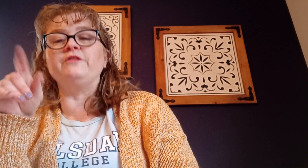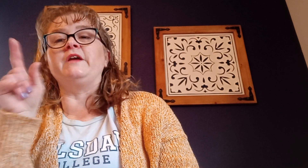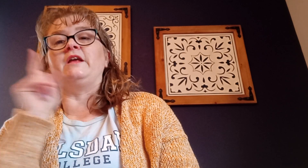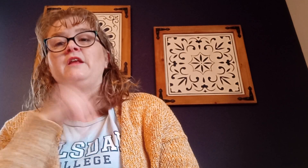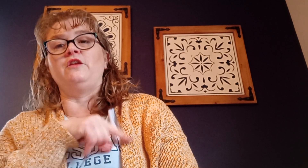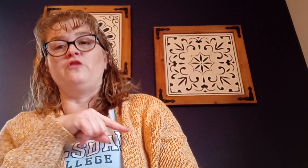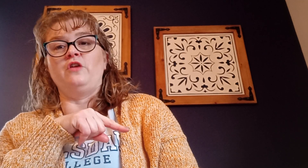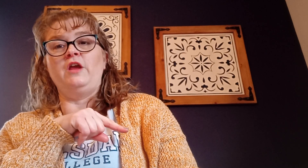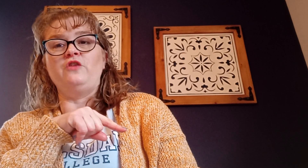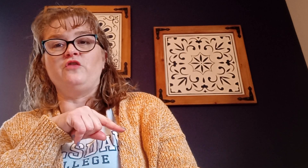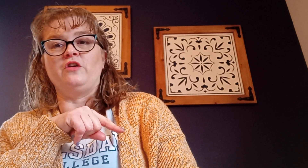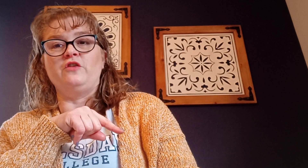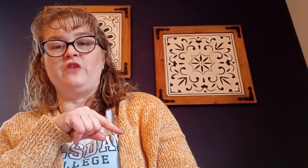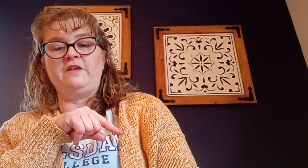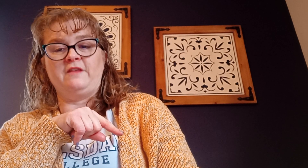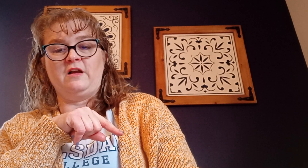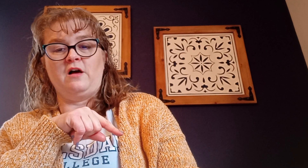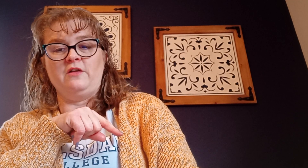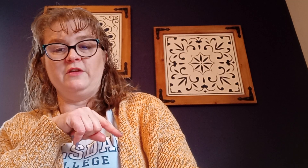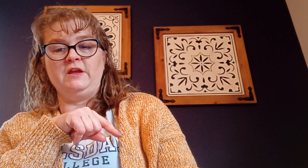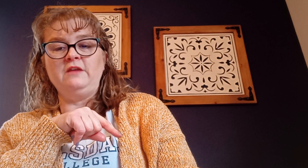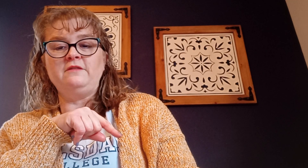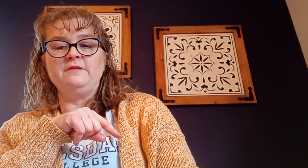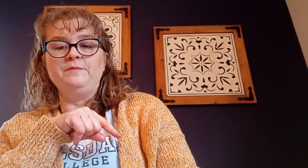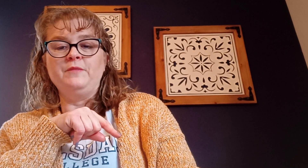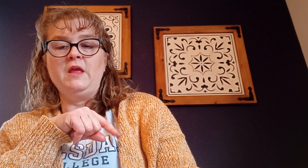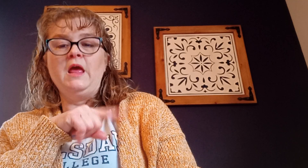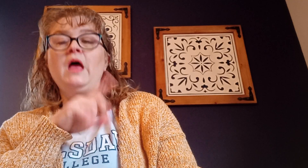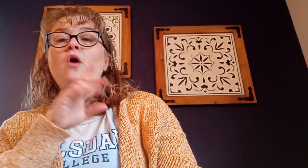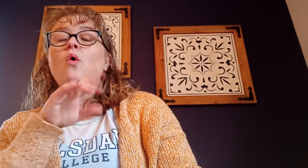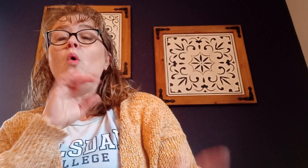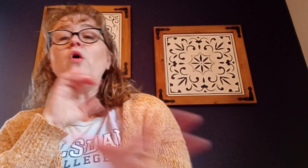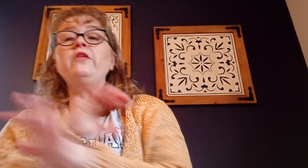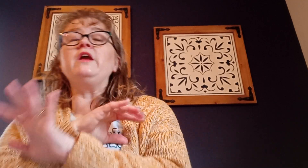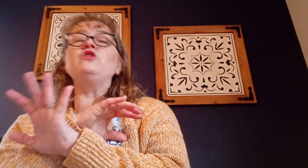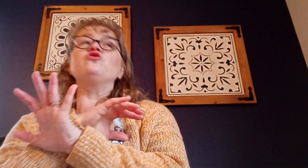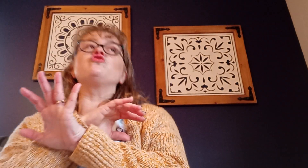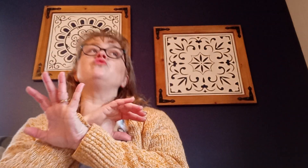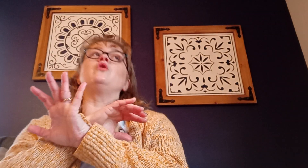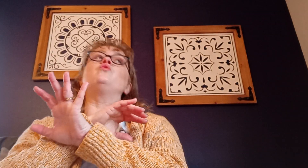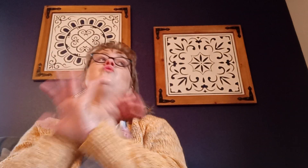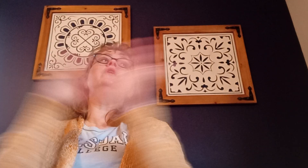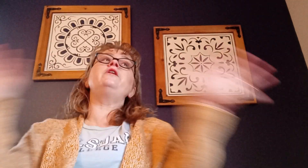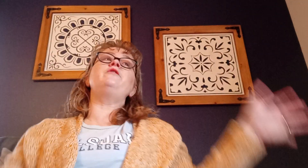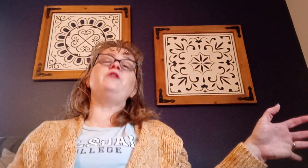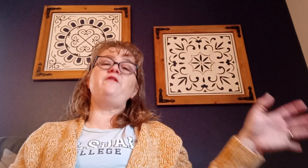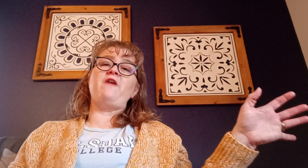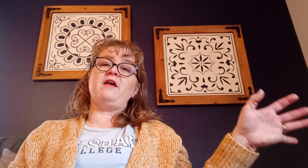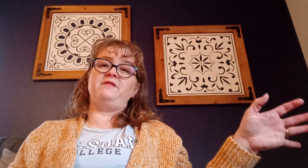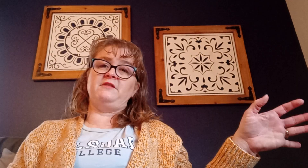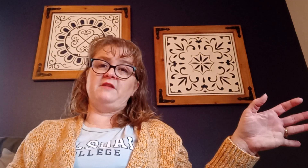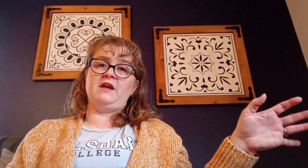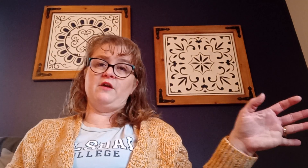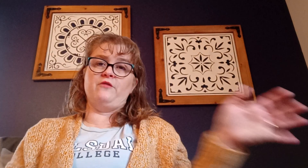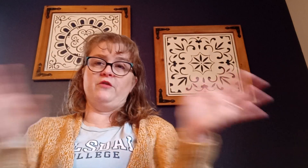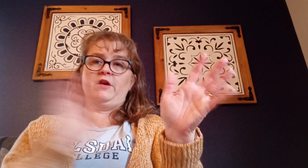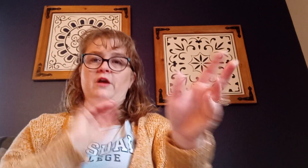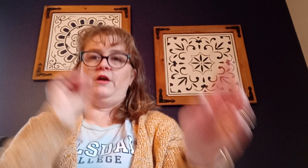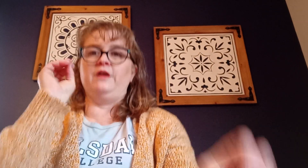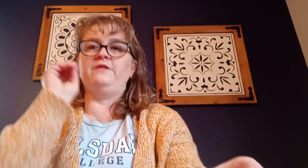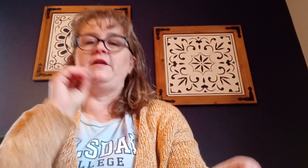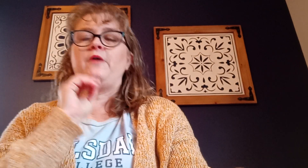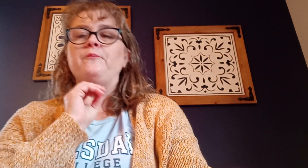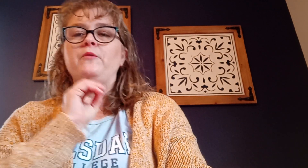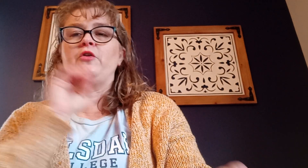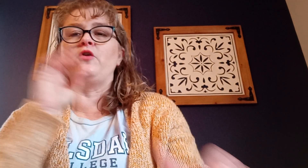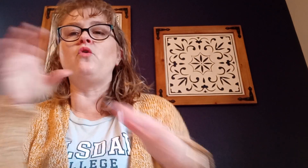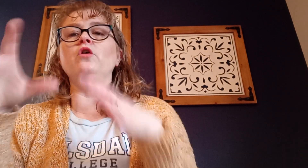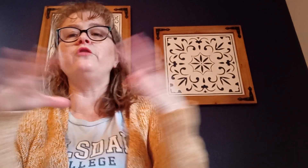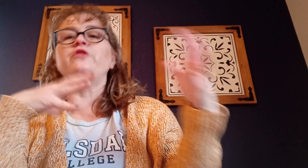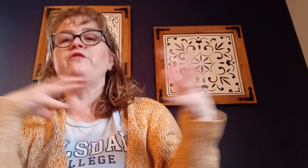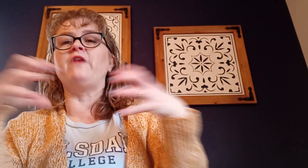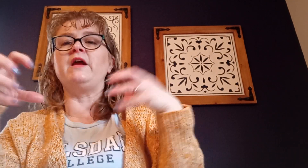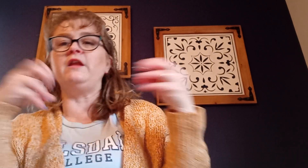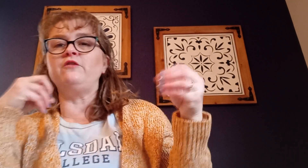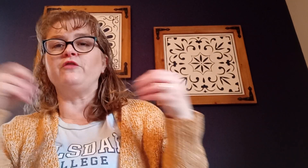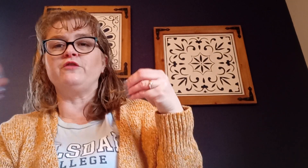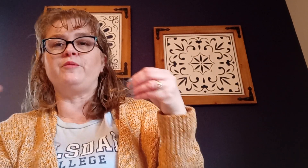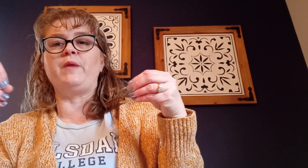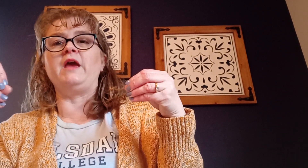that can injure adjacent colonies. Or they can just grow really, really fast and take over an area. So when the corals are fighting for